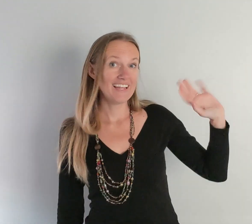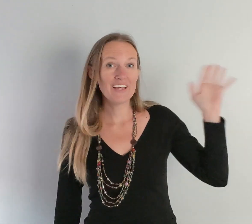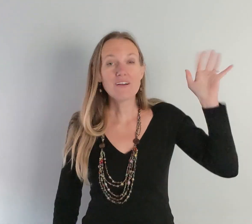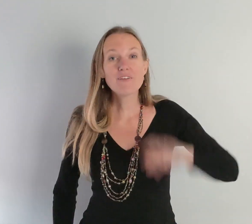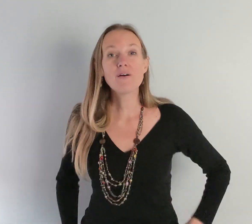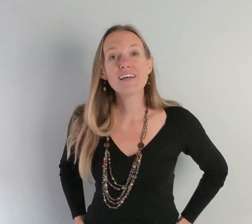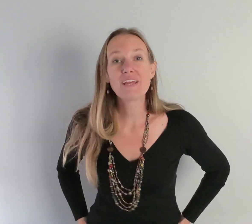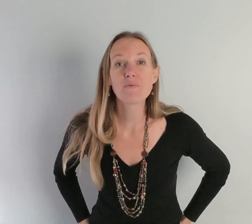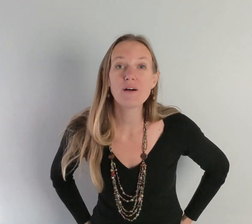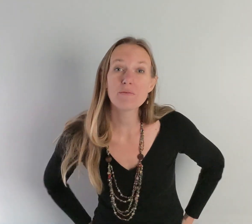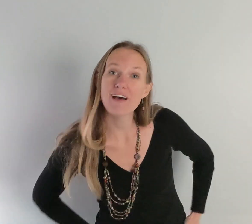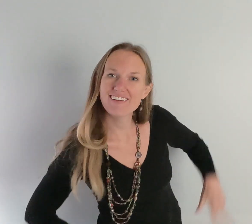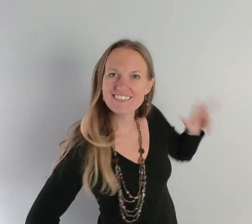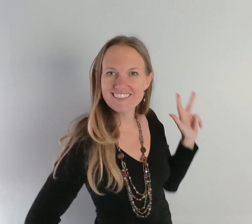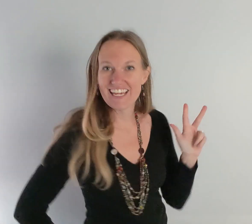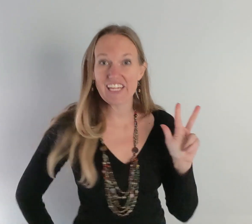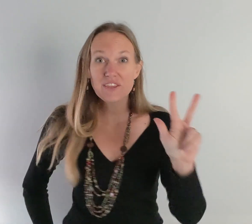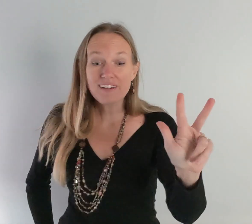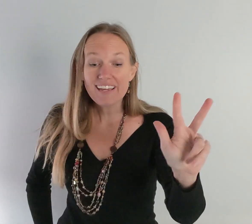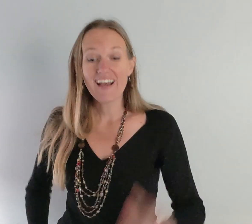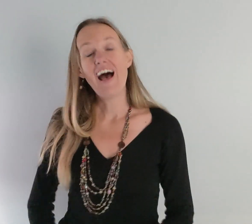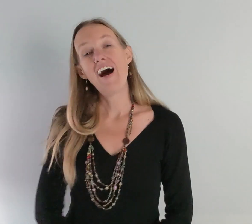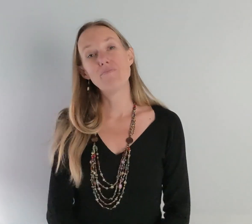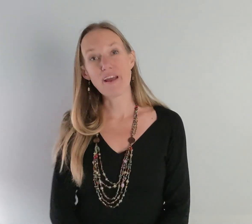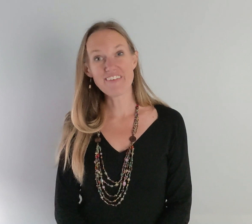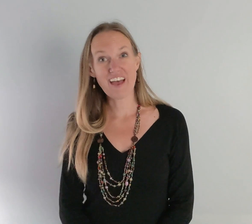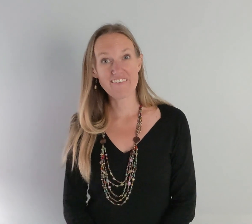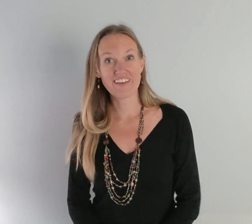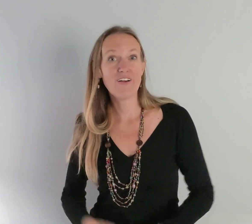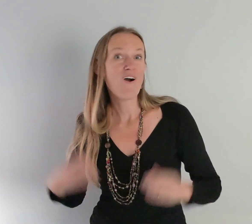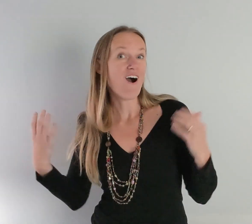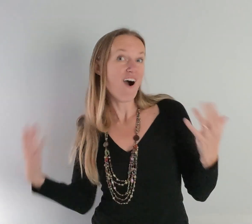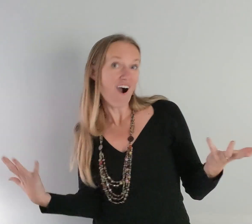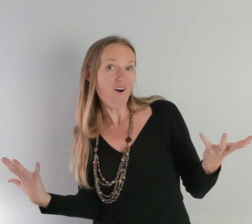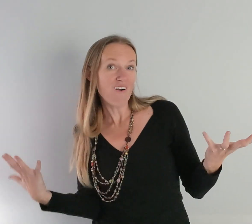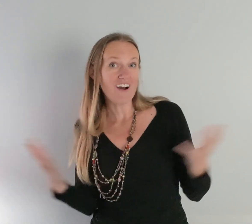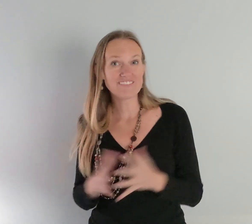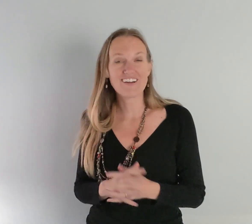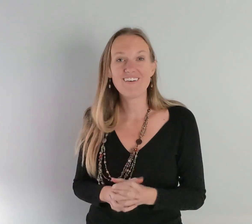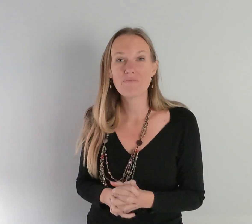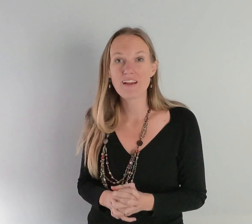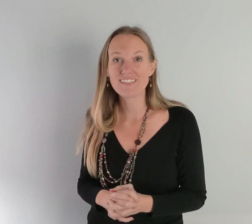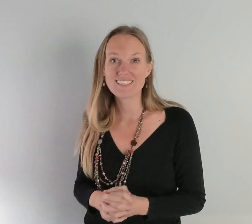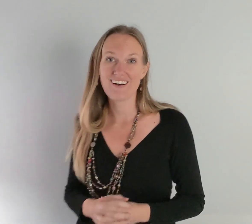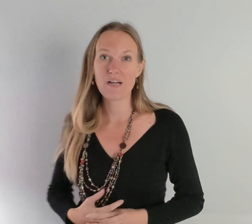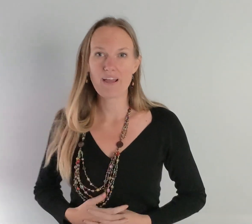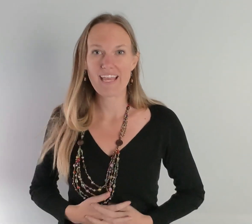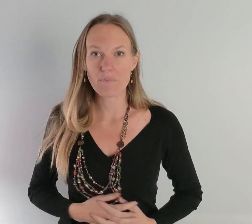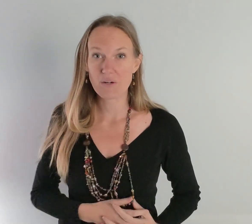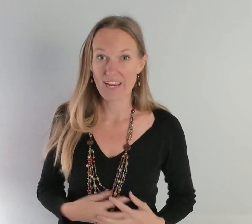Hello everyone, and welcome back to day 3 of Breath of Heaven, or often called Mary's Song by Amy